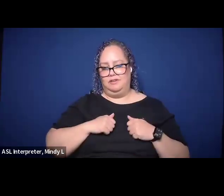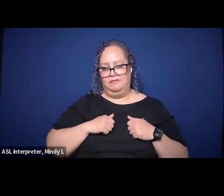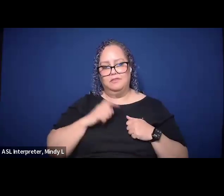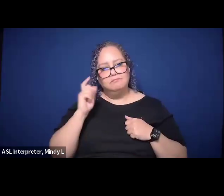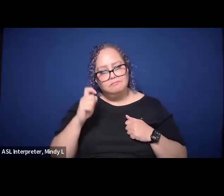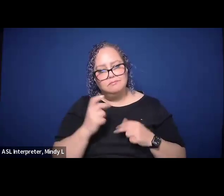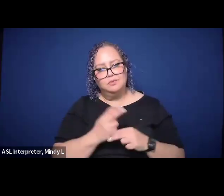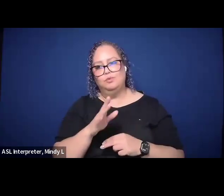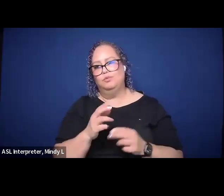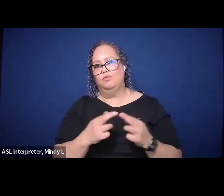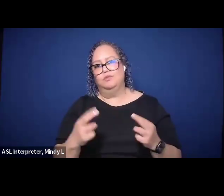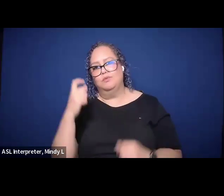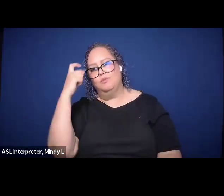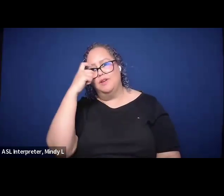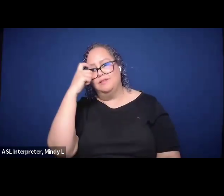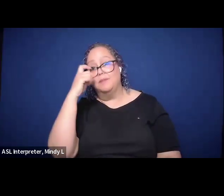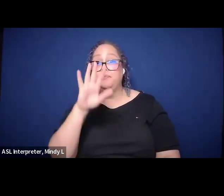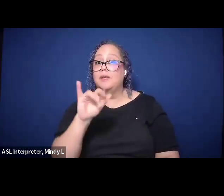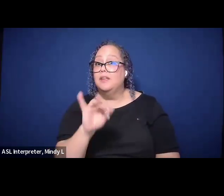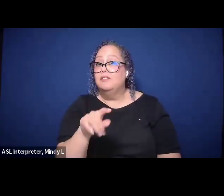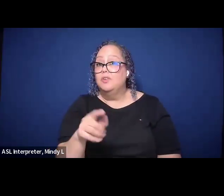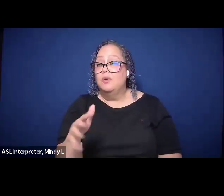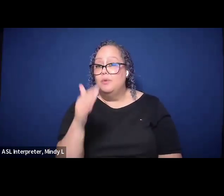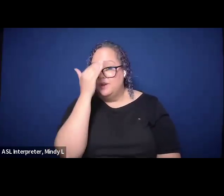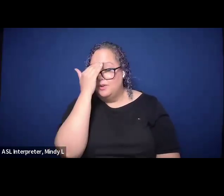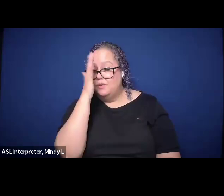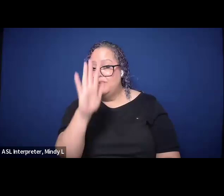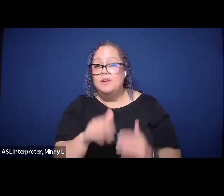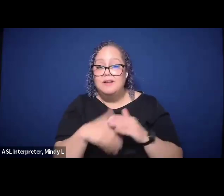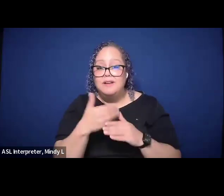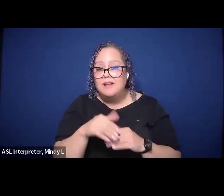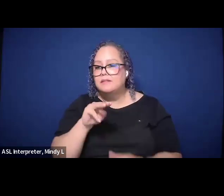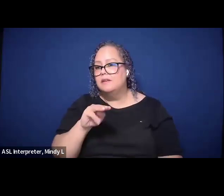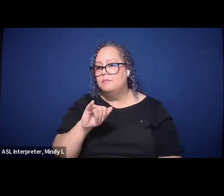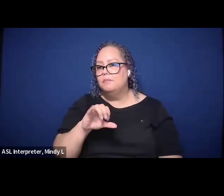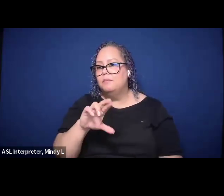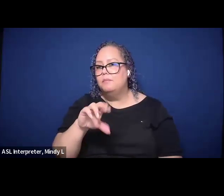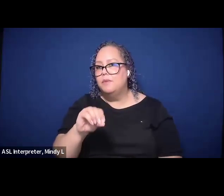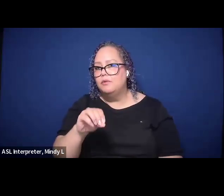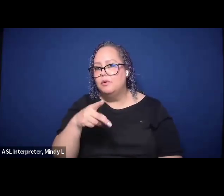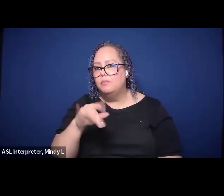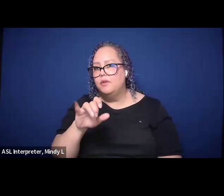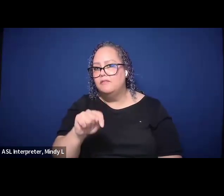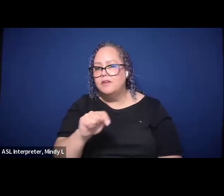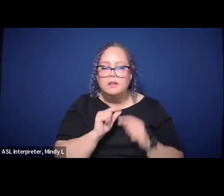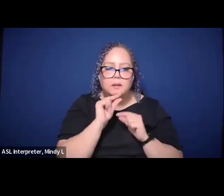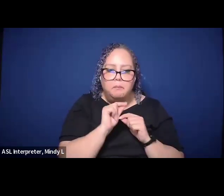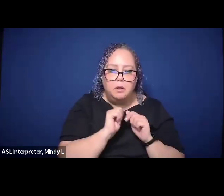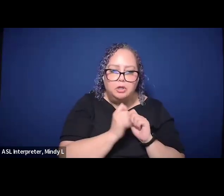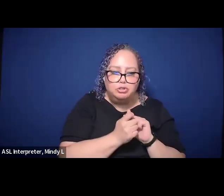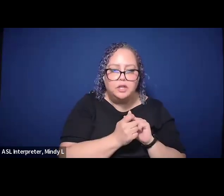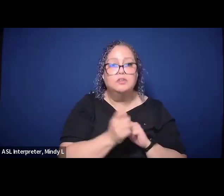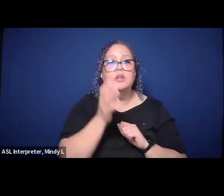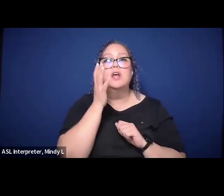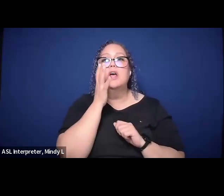If you already know what your next micro pivot, your next small change is going to be that makes your business more time, money, or energy friendly, drop